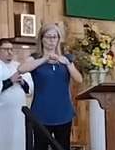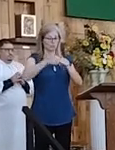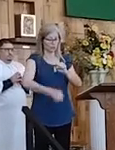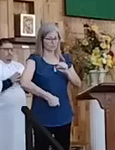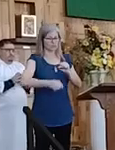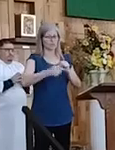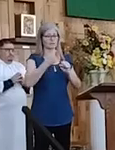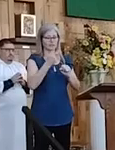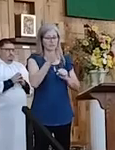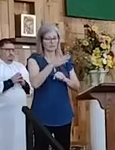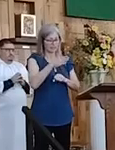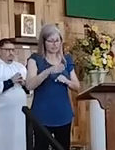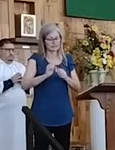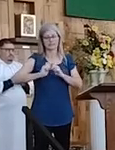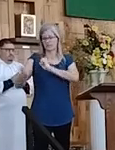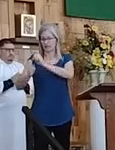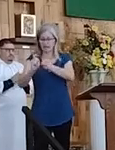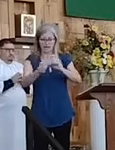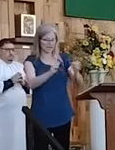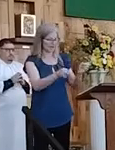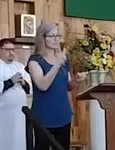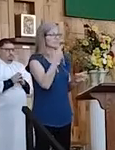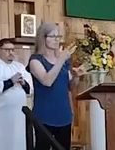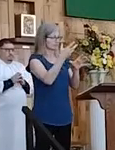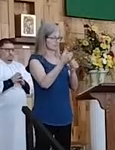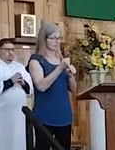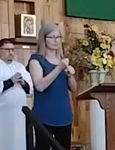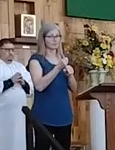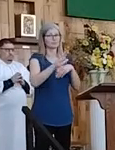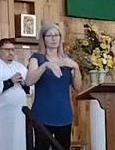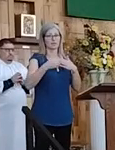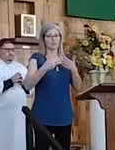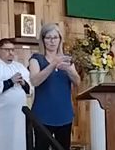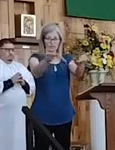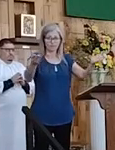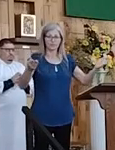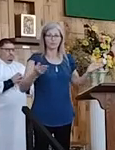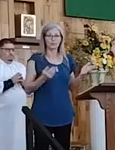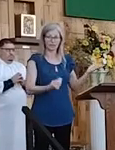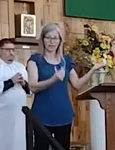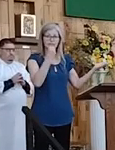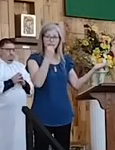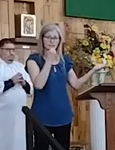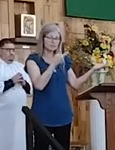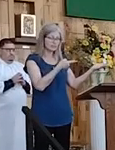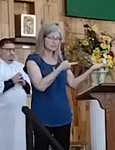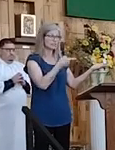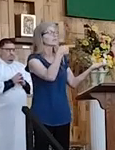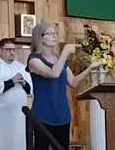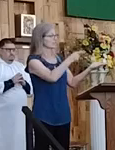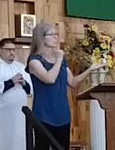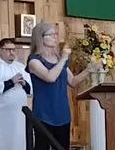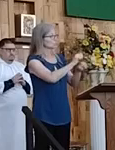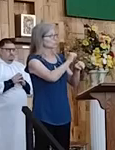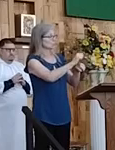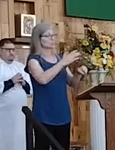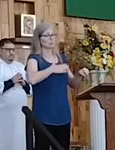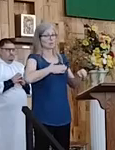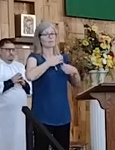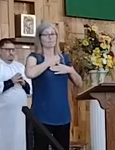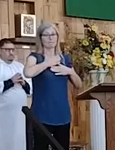bread, and gave it to them, saying, "Take this, all of you, and eat of it, for this is my